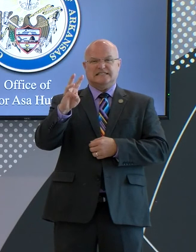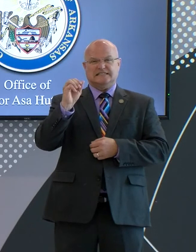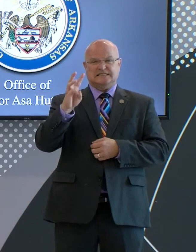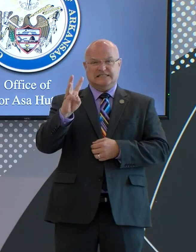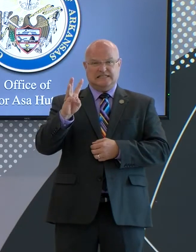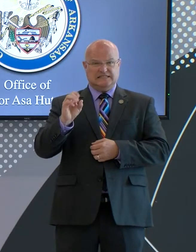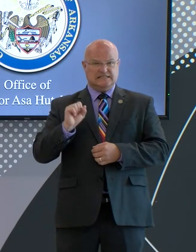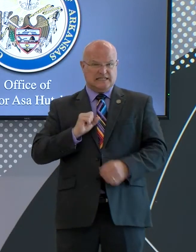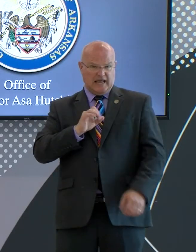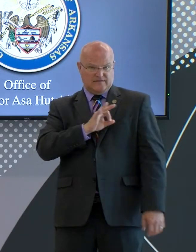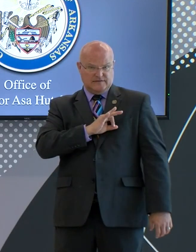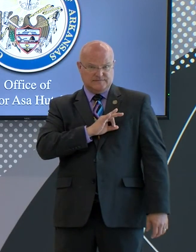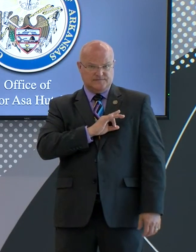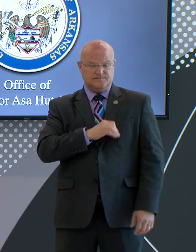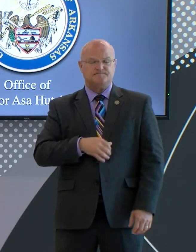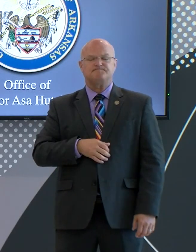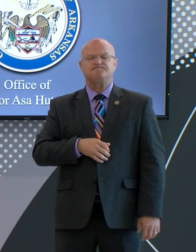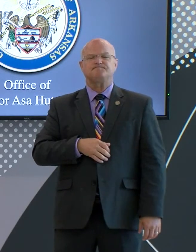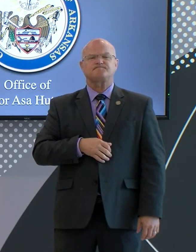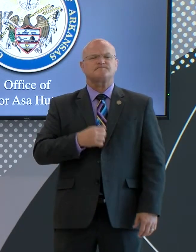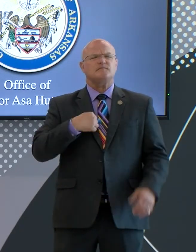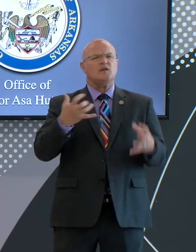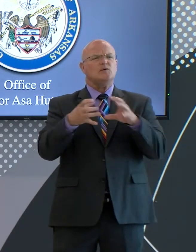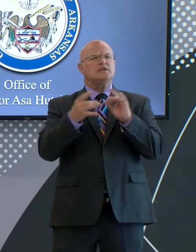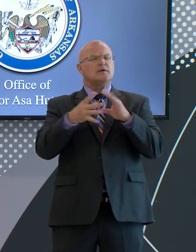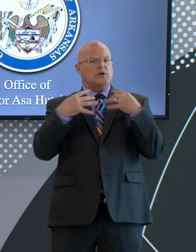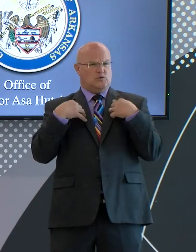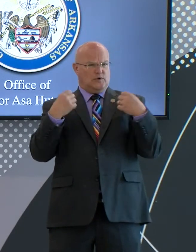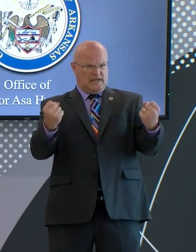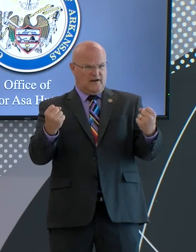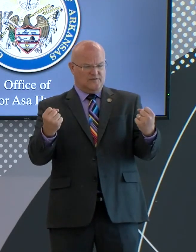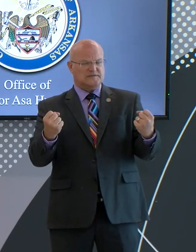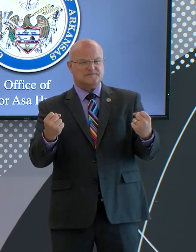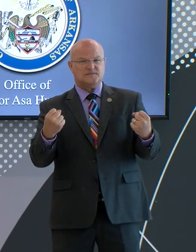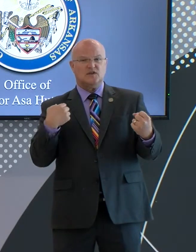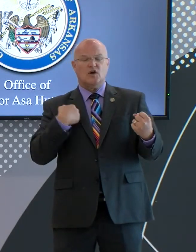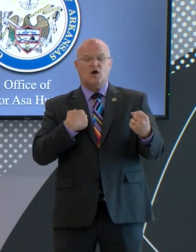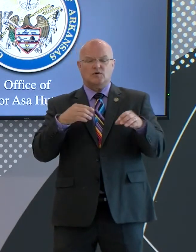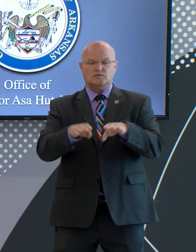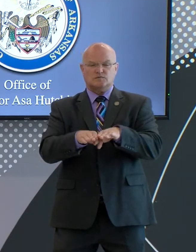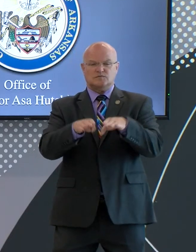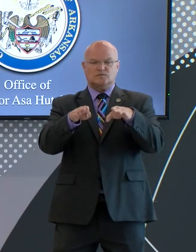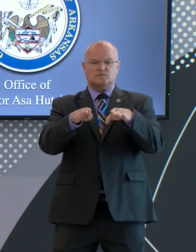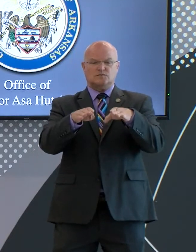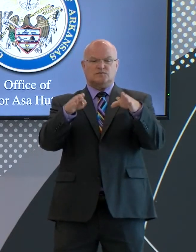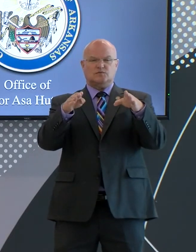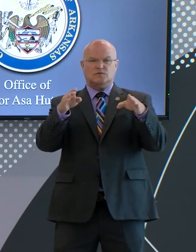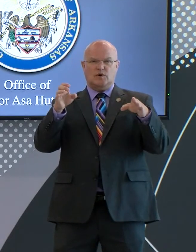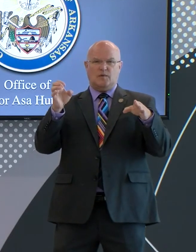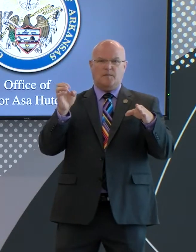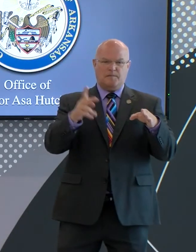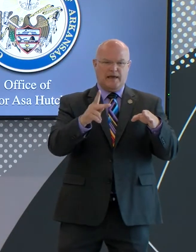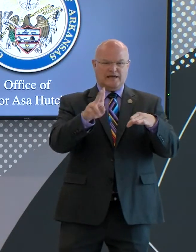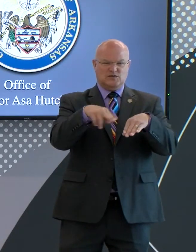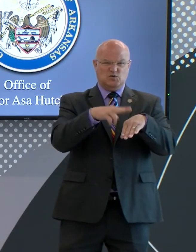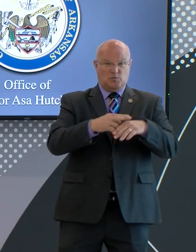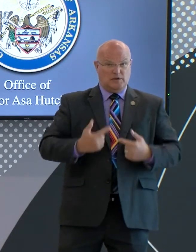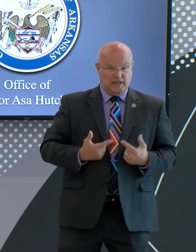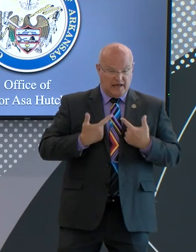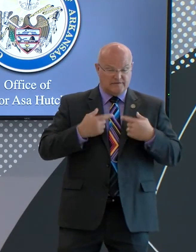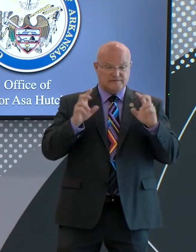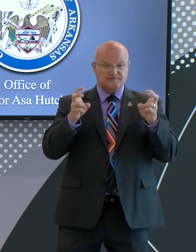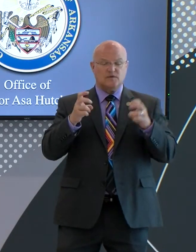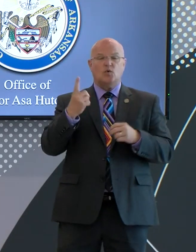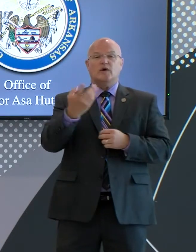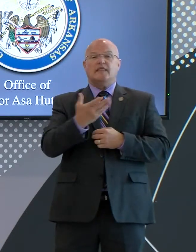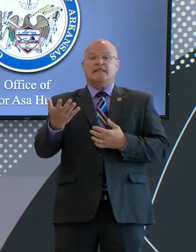staff. I want to talk briefly about our recovery, our reopening, and moving back towards life as normal. One of the things that